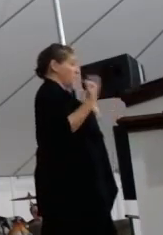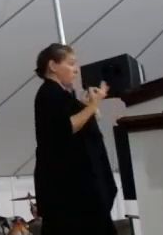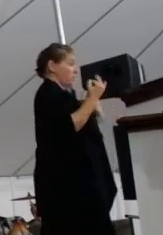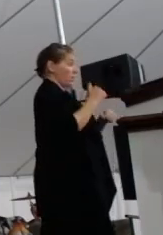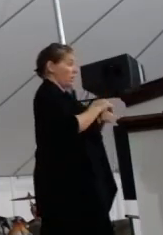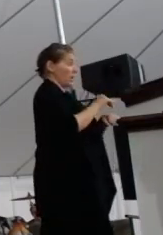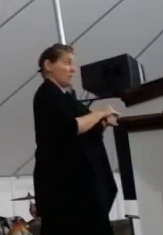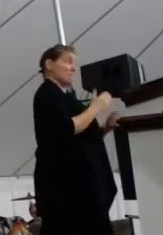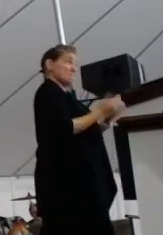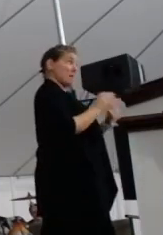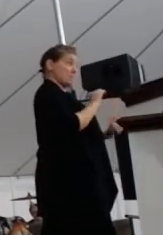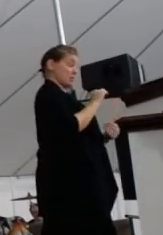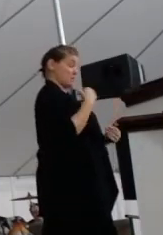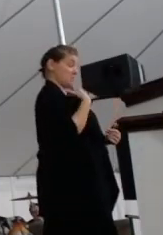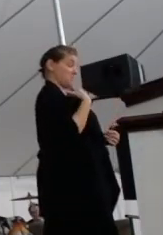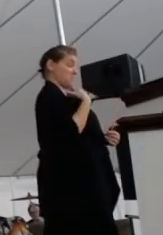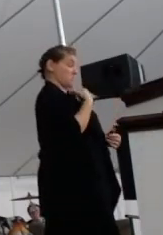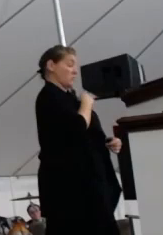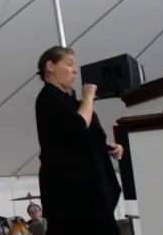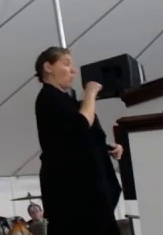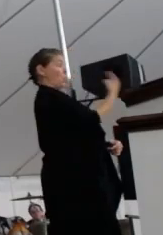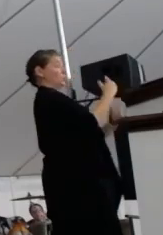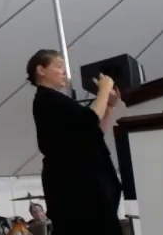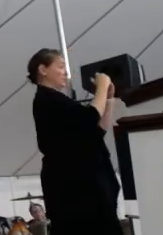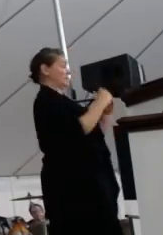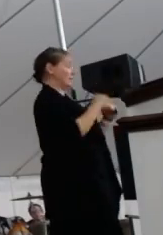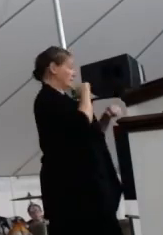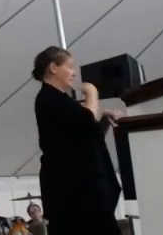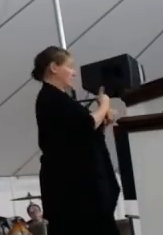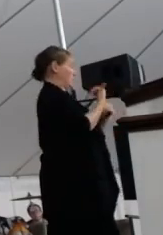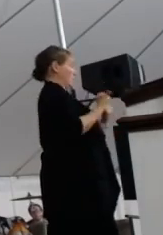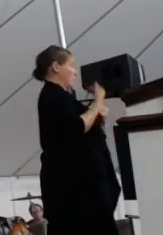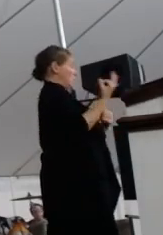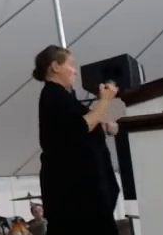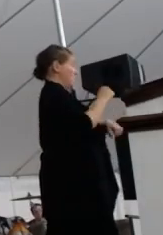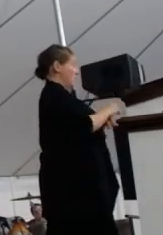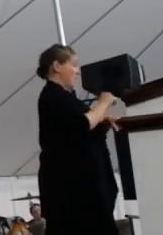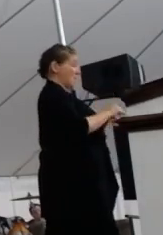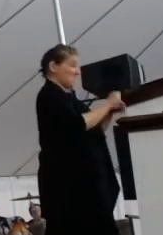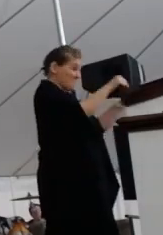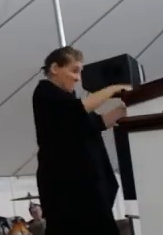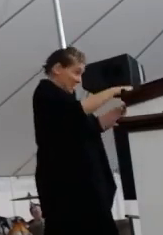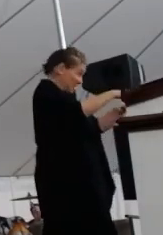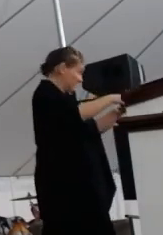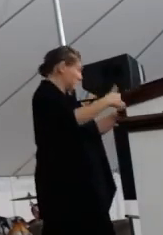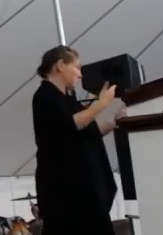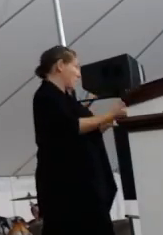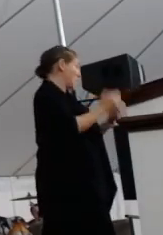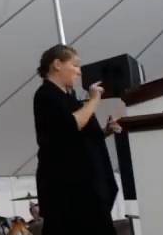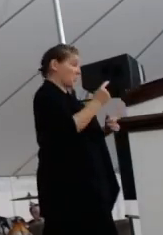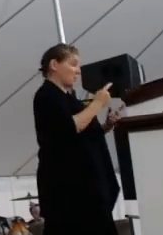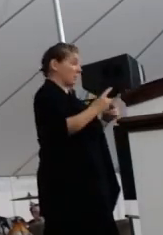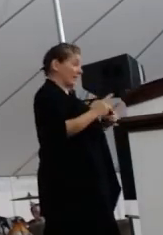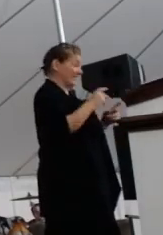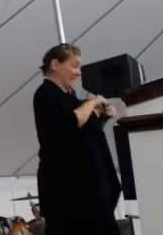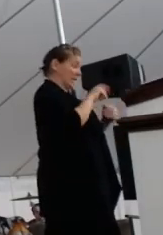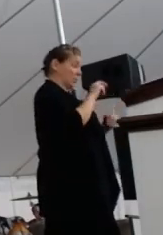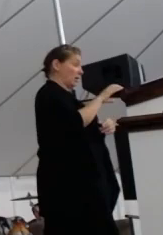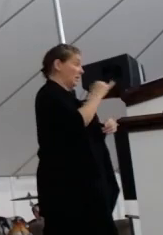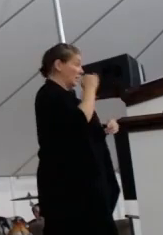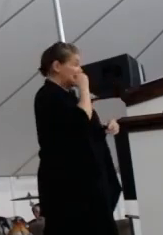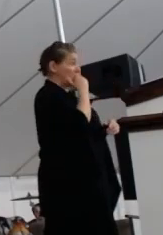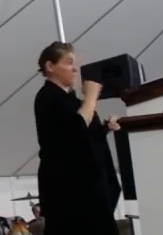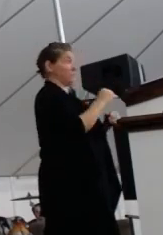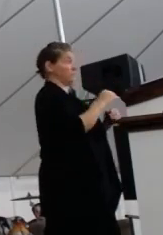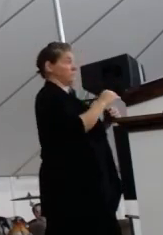We may be the only one. This may be the only place. And then if you went in further, Virginia,